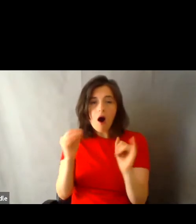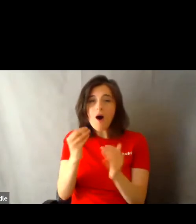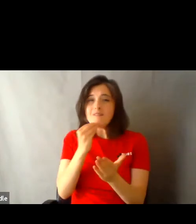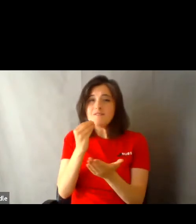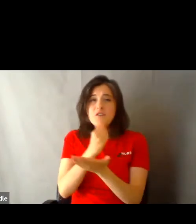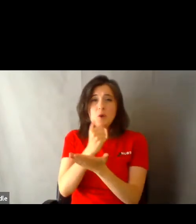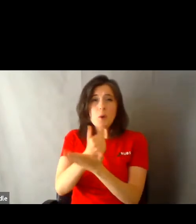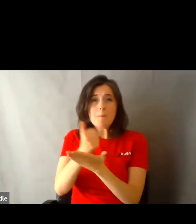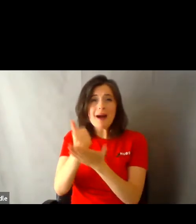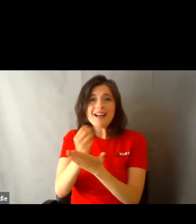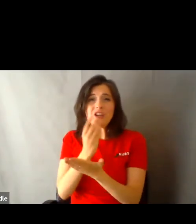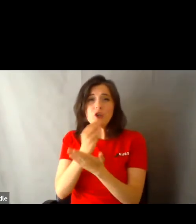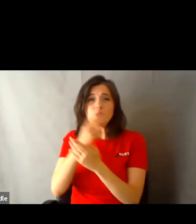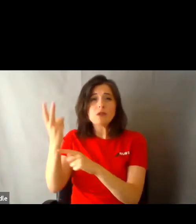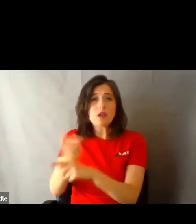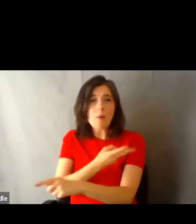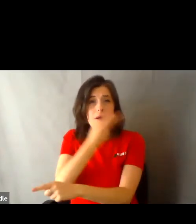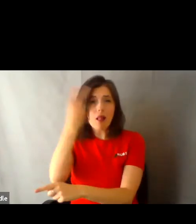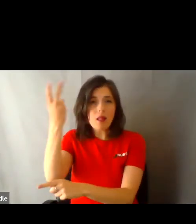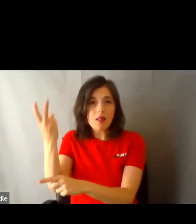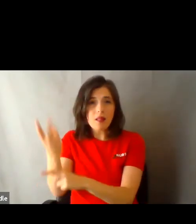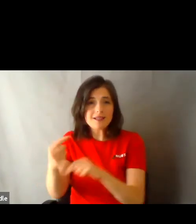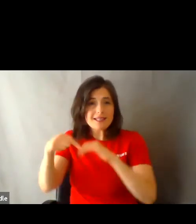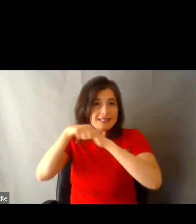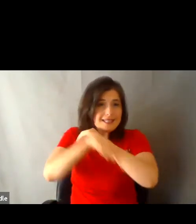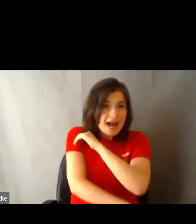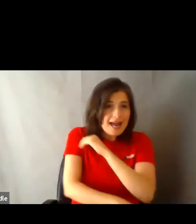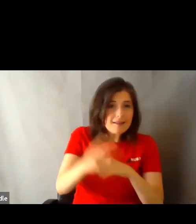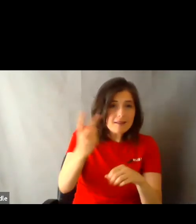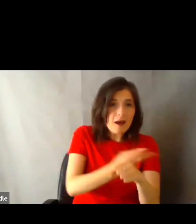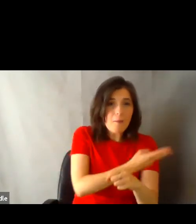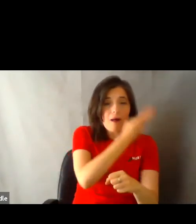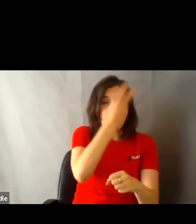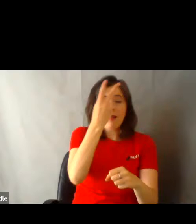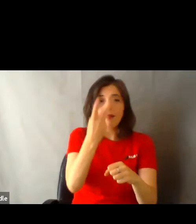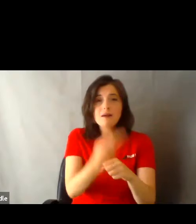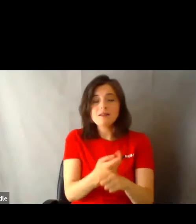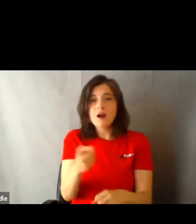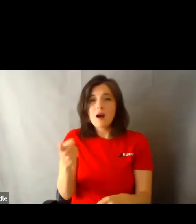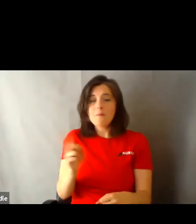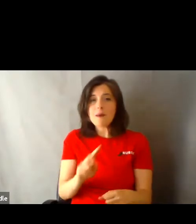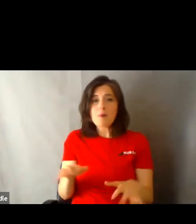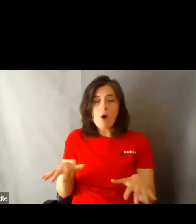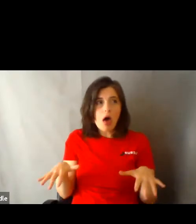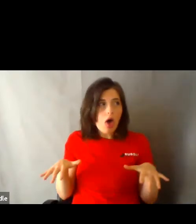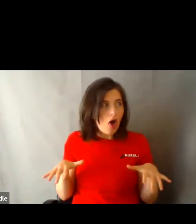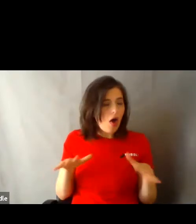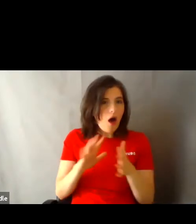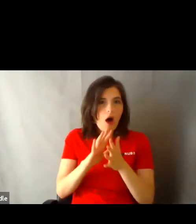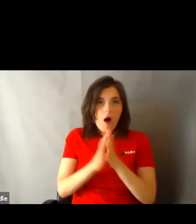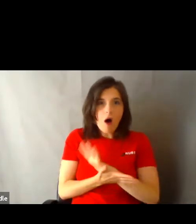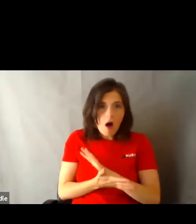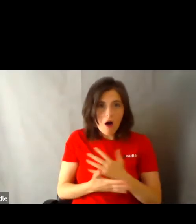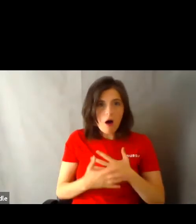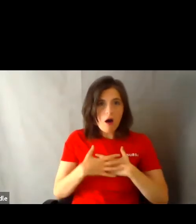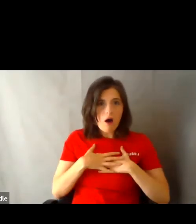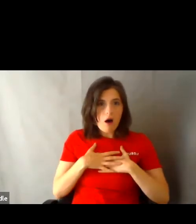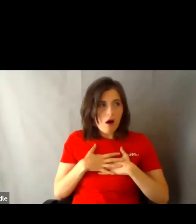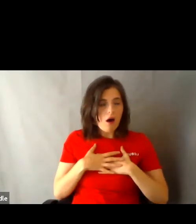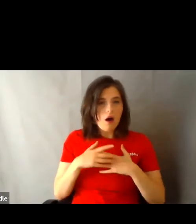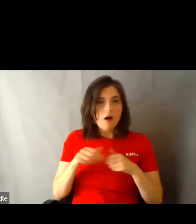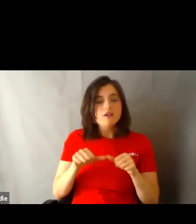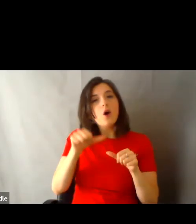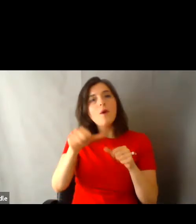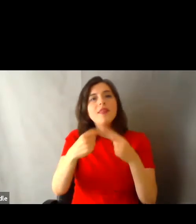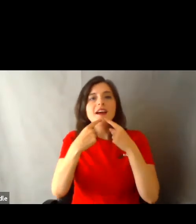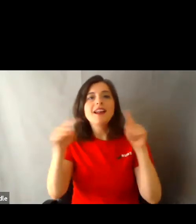use doubled, debt doubled, and people were just devastated by it. So when they